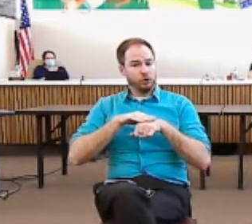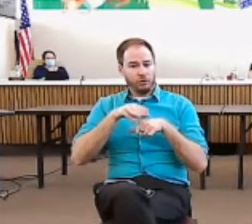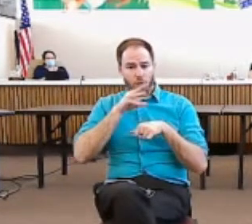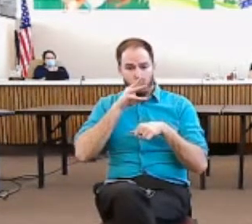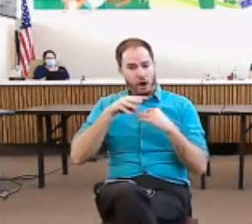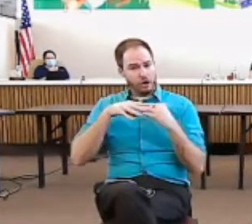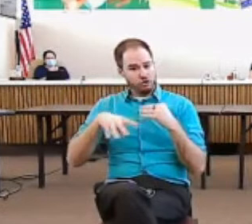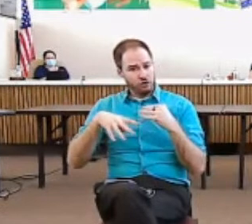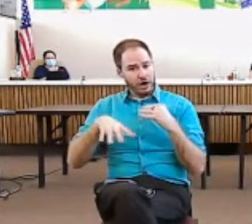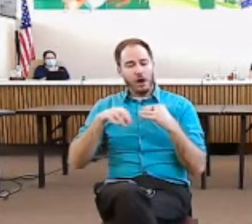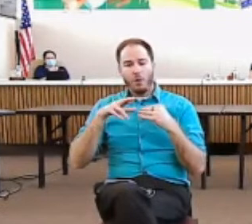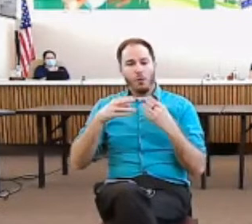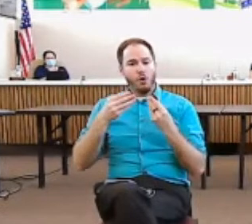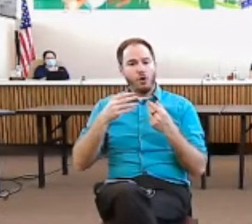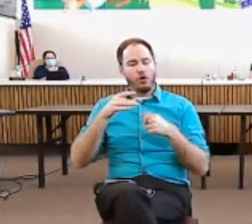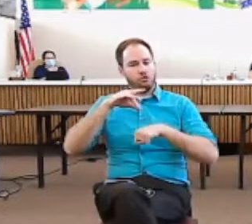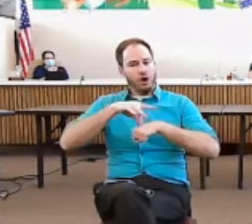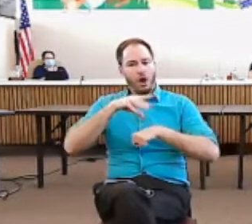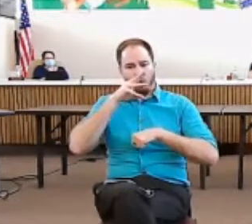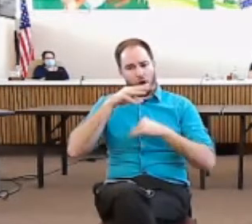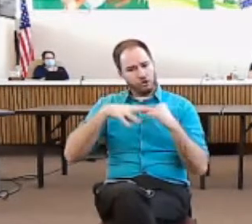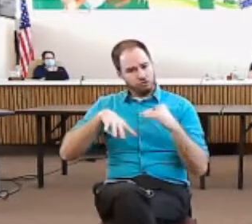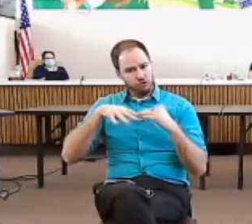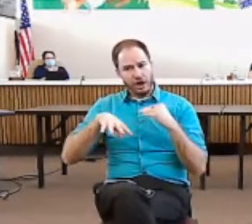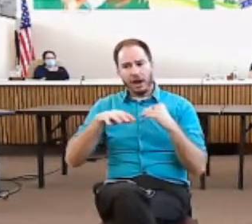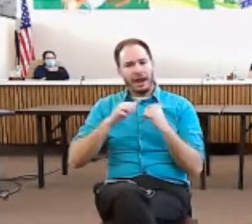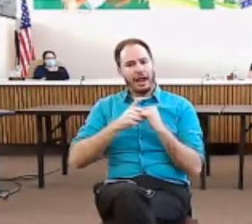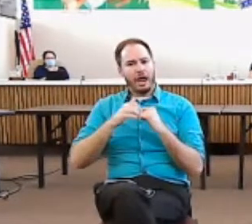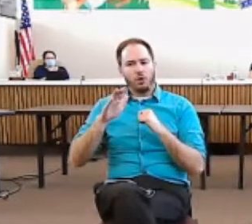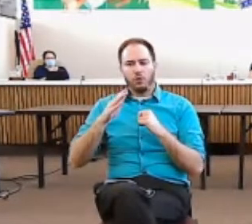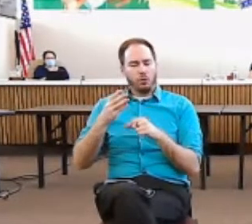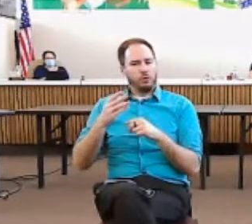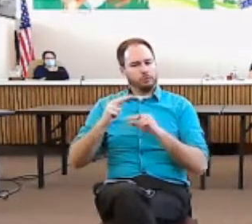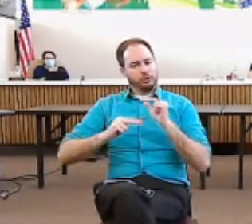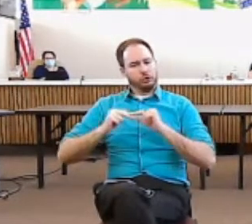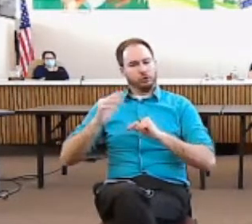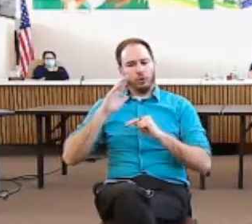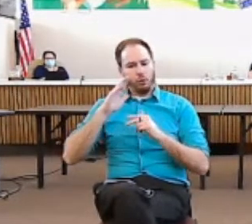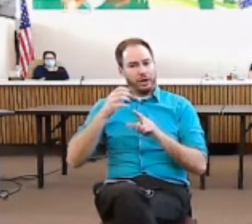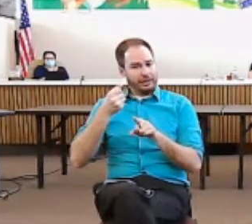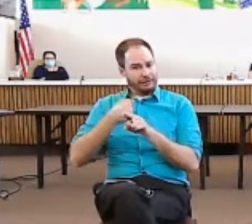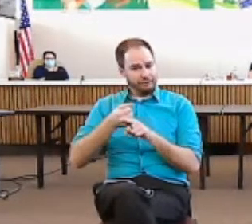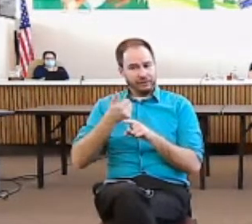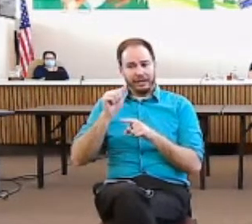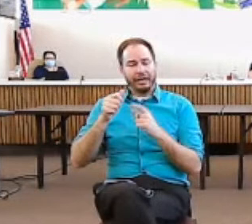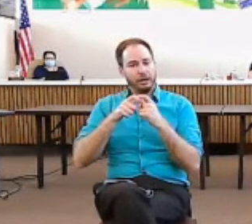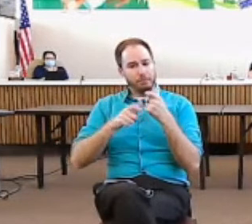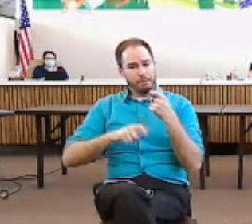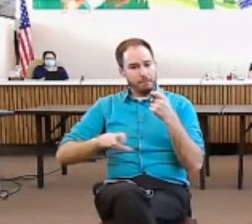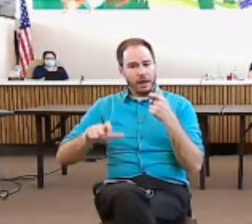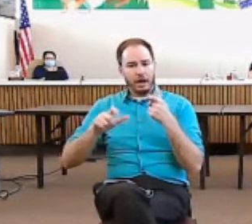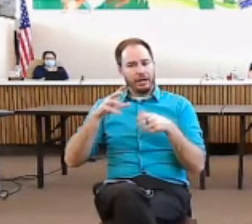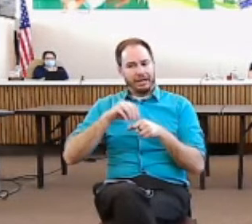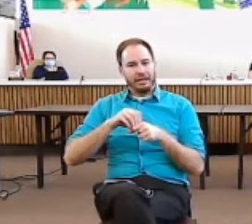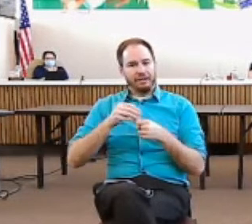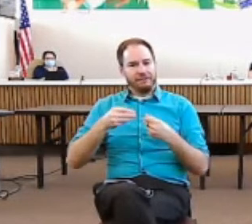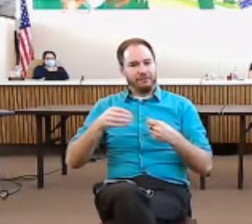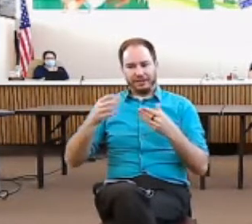or drainage of groundwater, and what the natural construction process might do to any piping or tiling that's in the field right